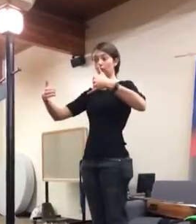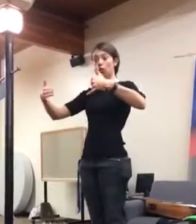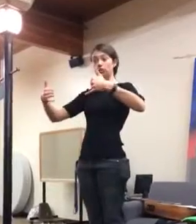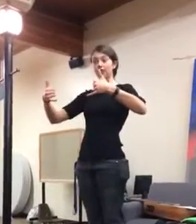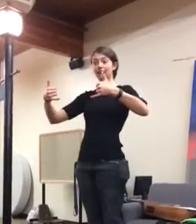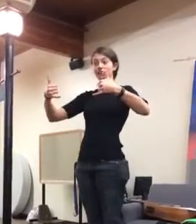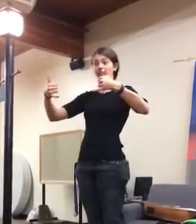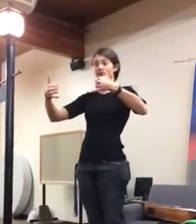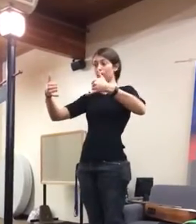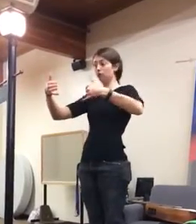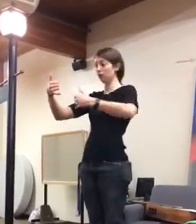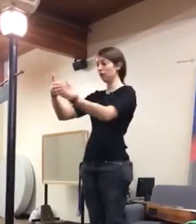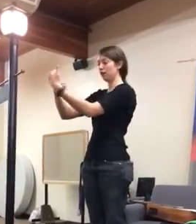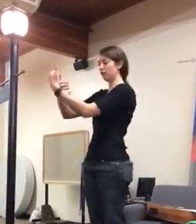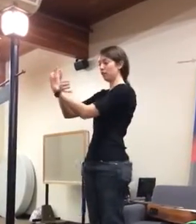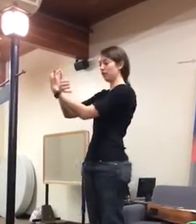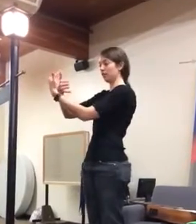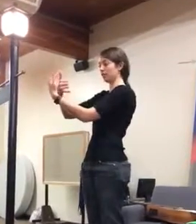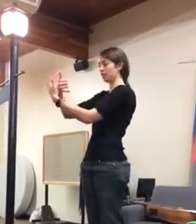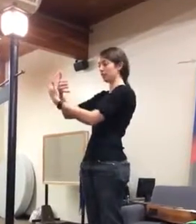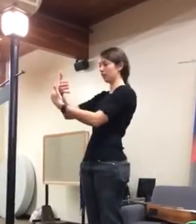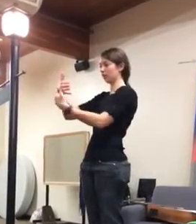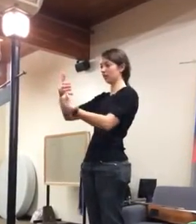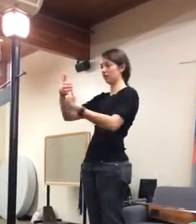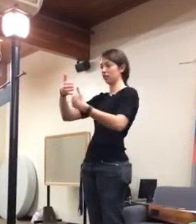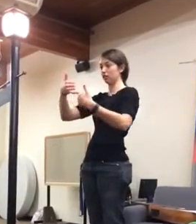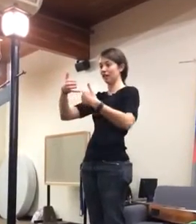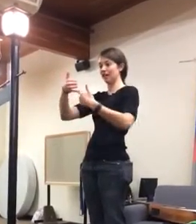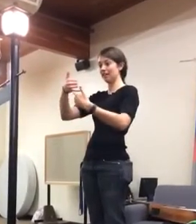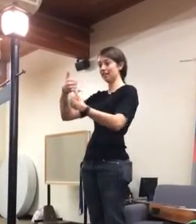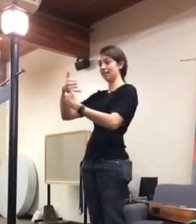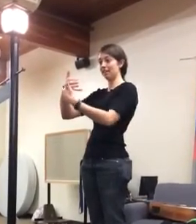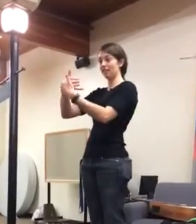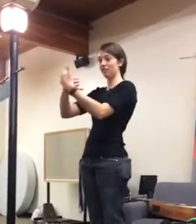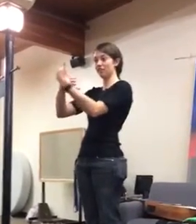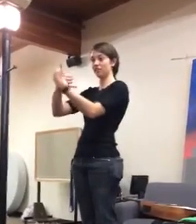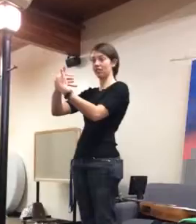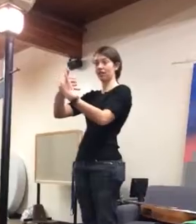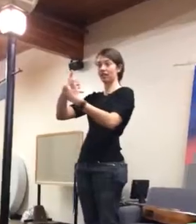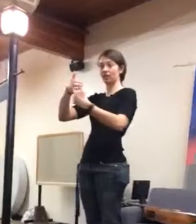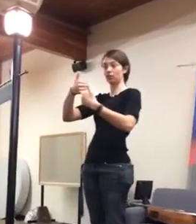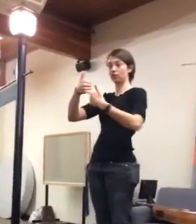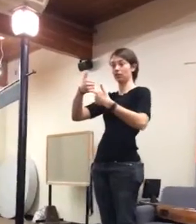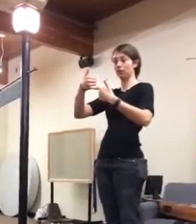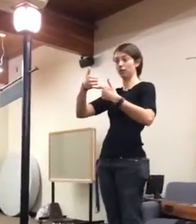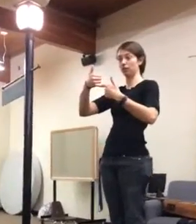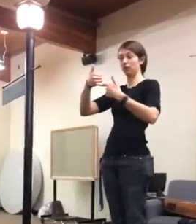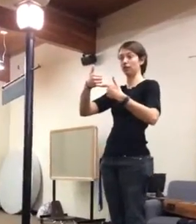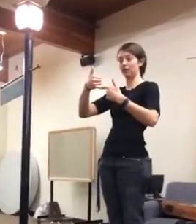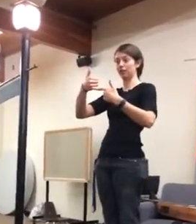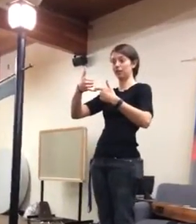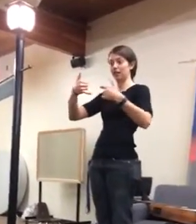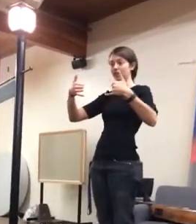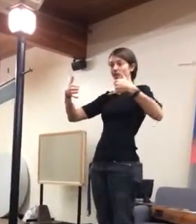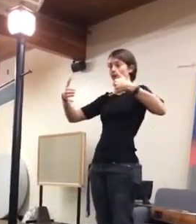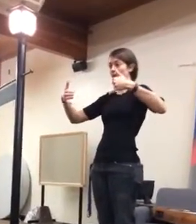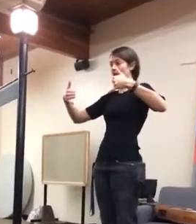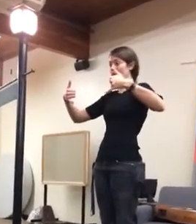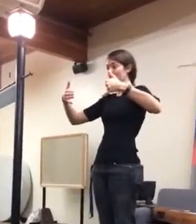you're going to hold your hands in front of you. You see that this kind of looks like a J. This is the sign language for the letter J. And we're going to have our